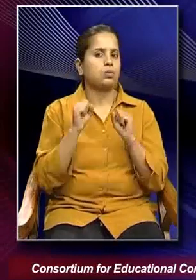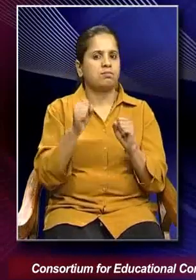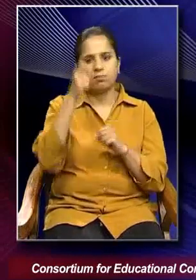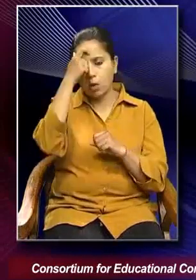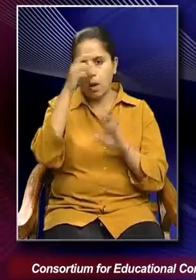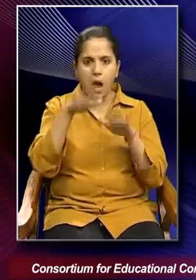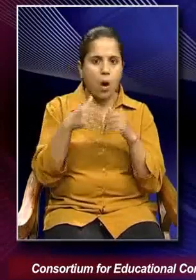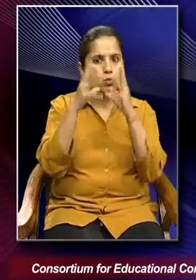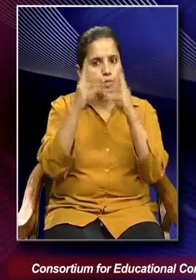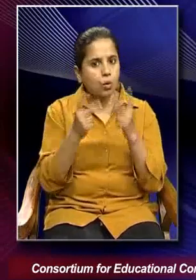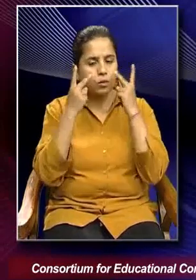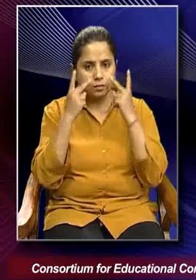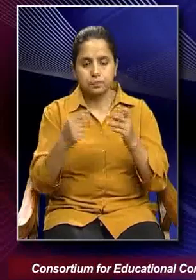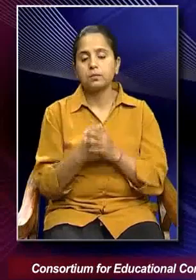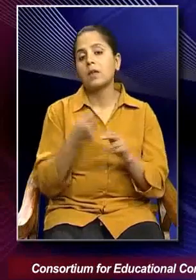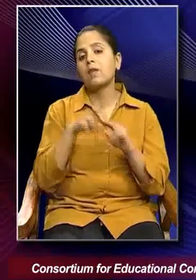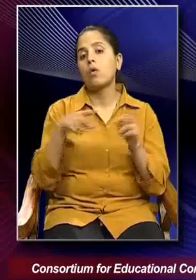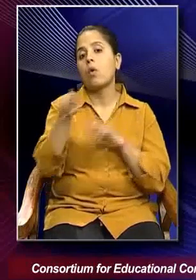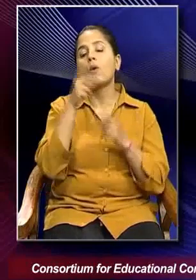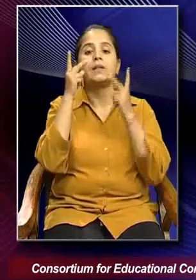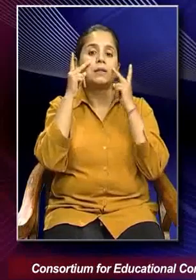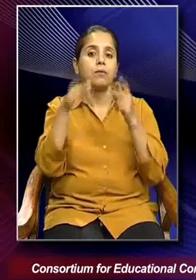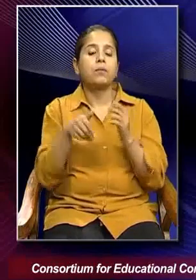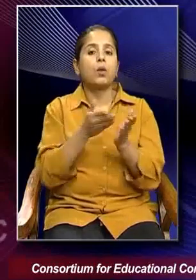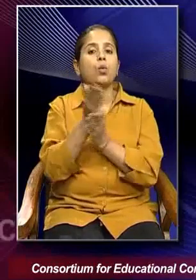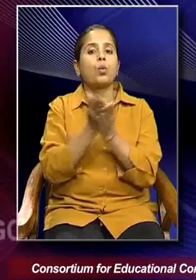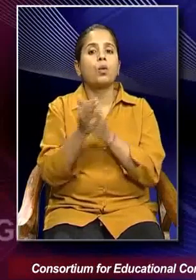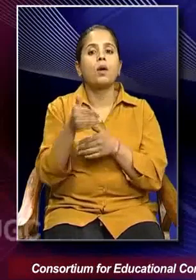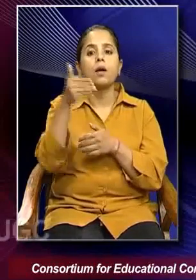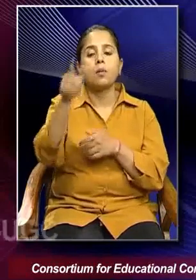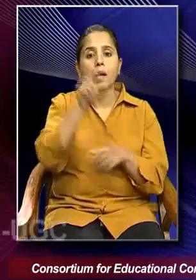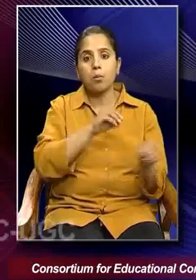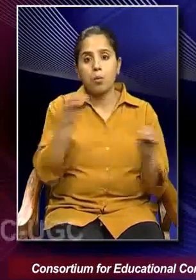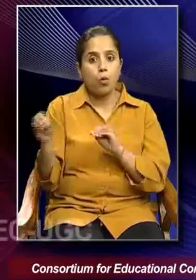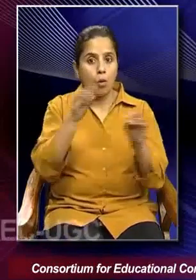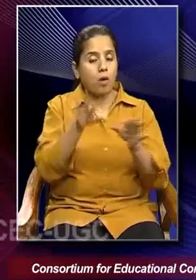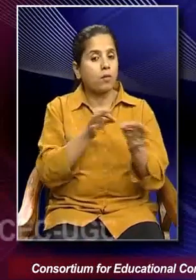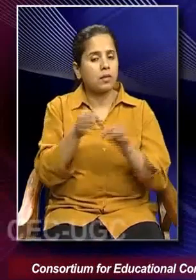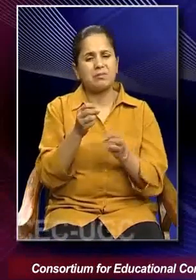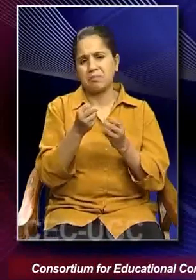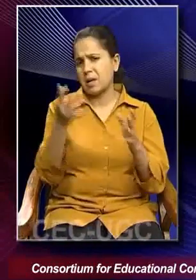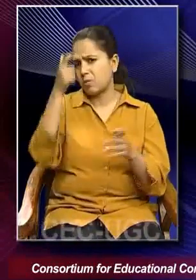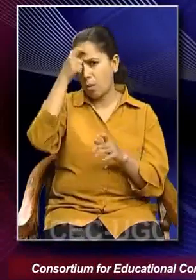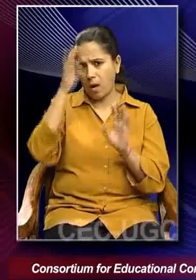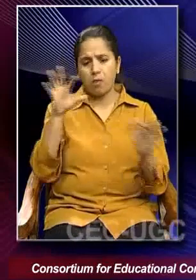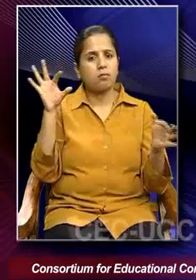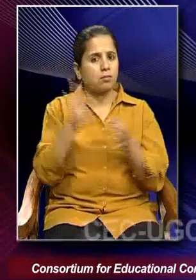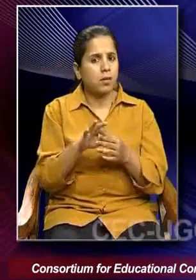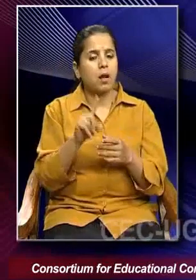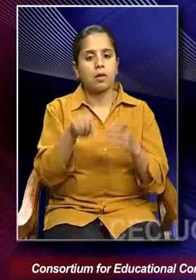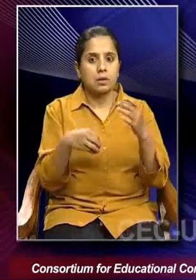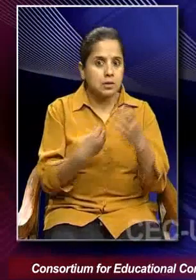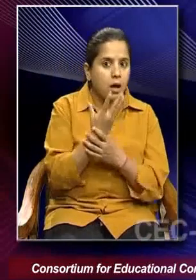problem. So if you look at the way the migration is defined, there are a lot of problems related to